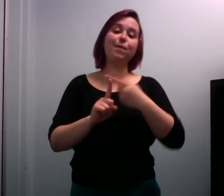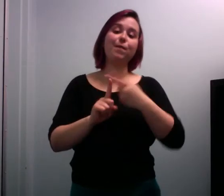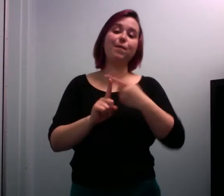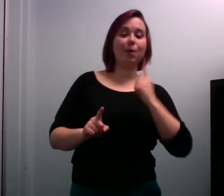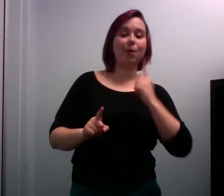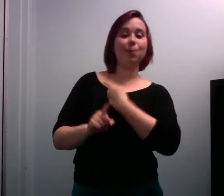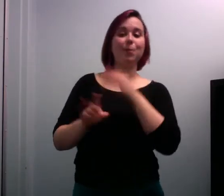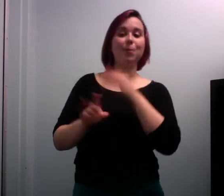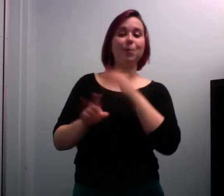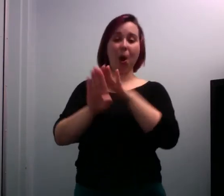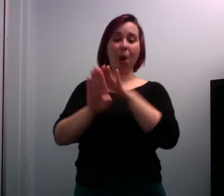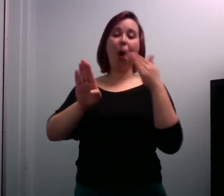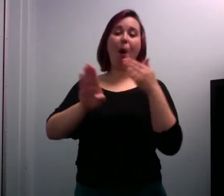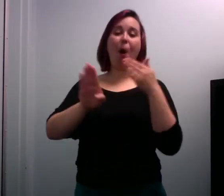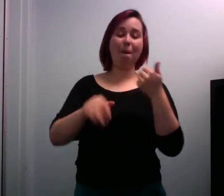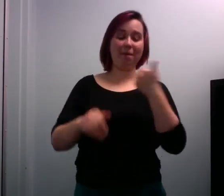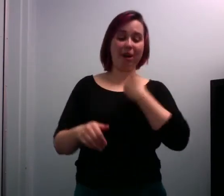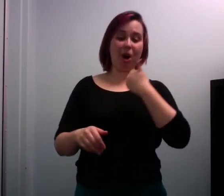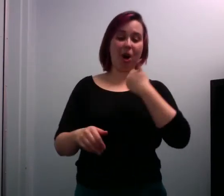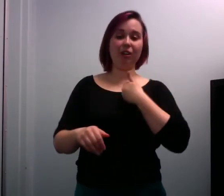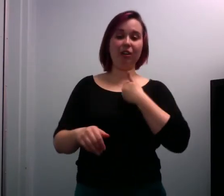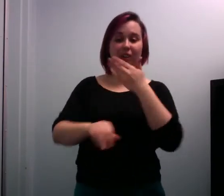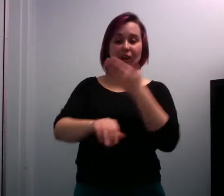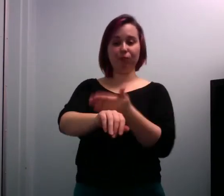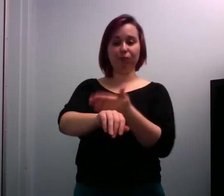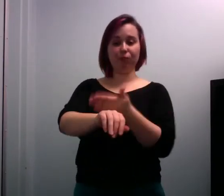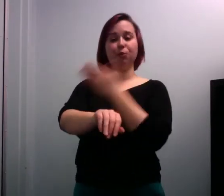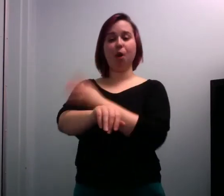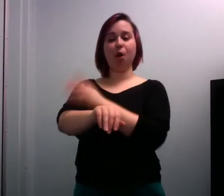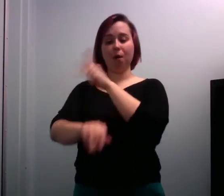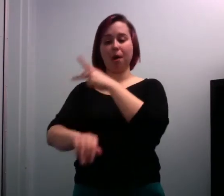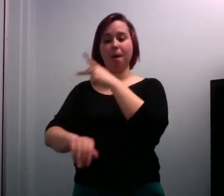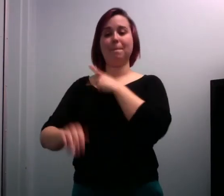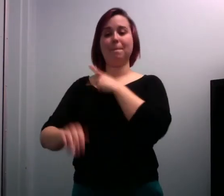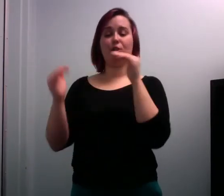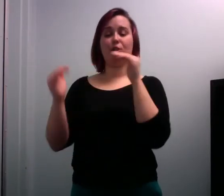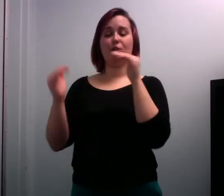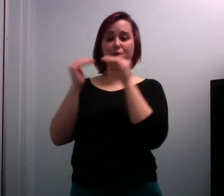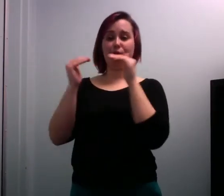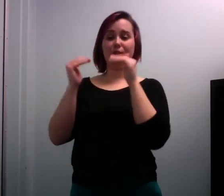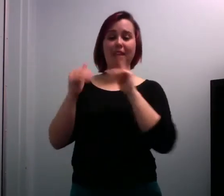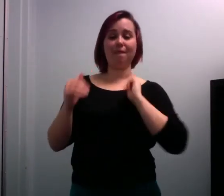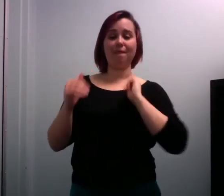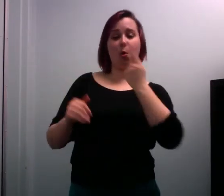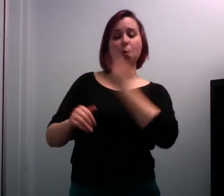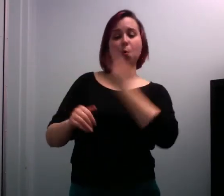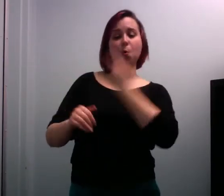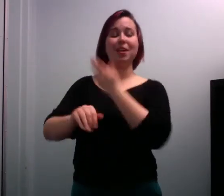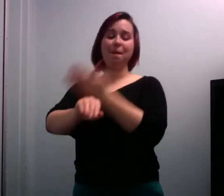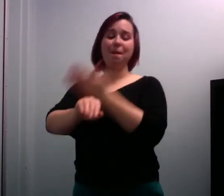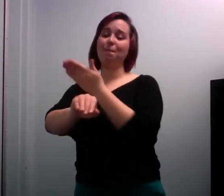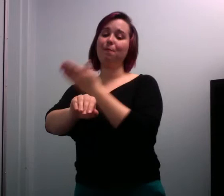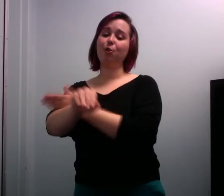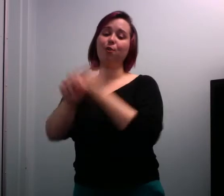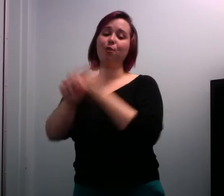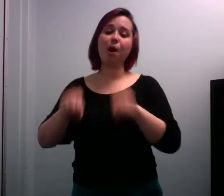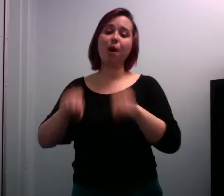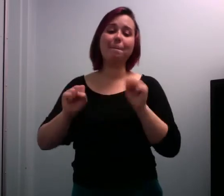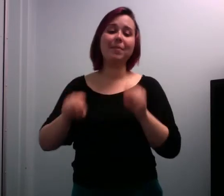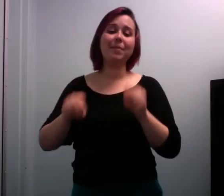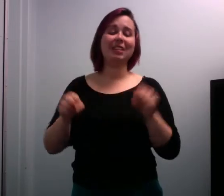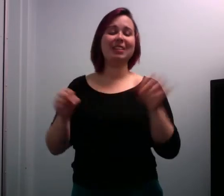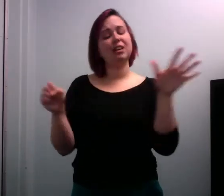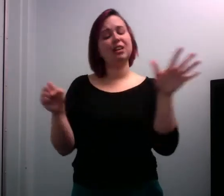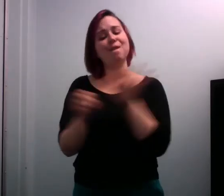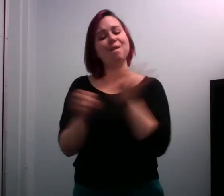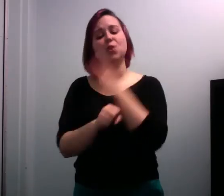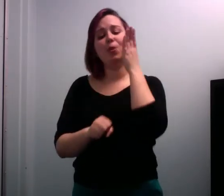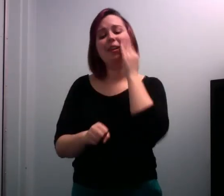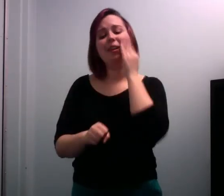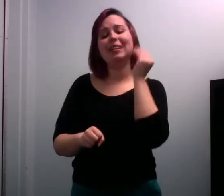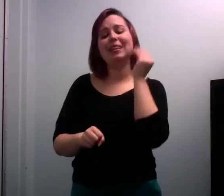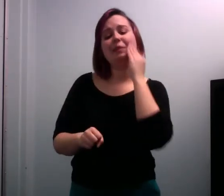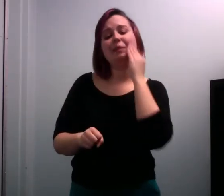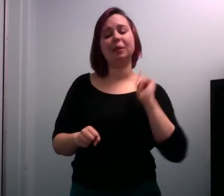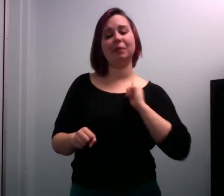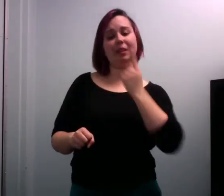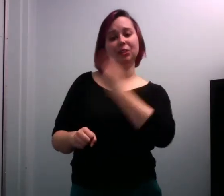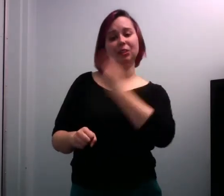level, we enhance our ability to more fully experience our lives. These ideas come from many rich